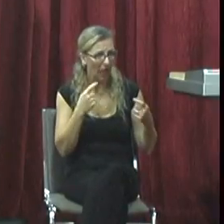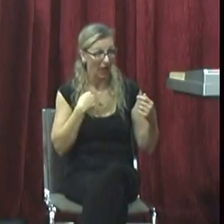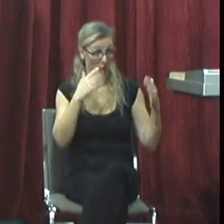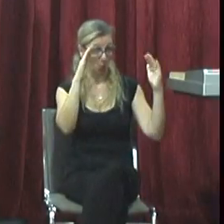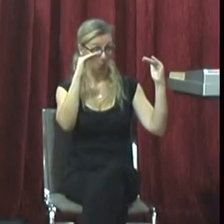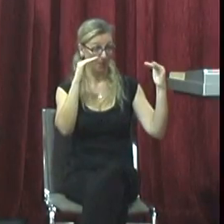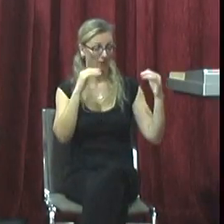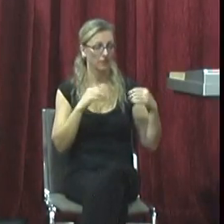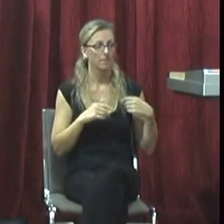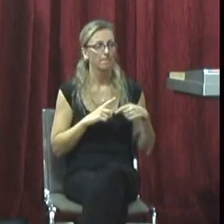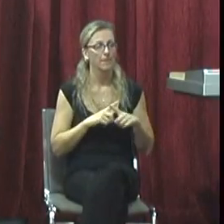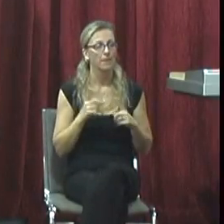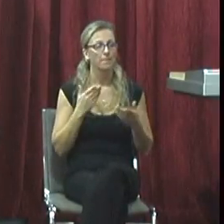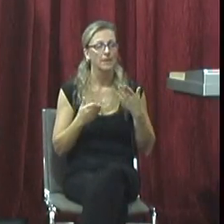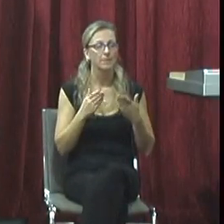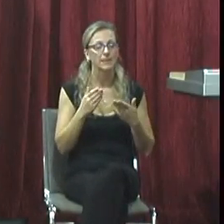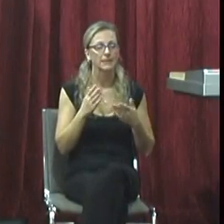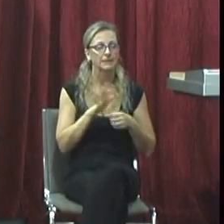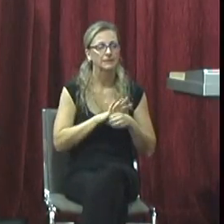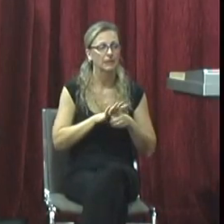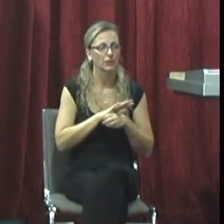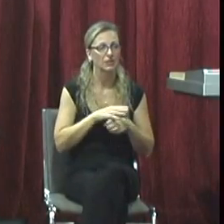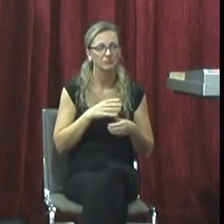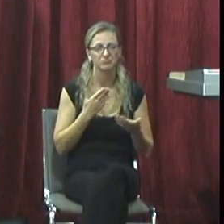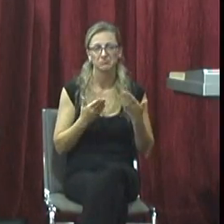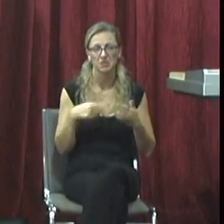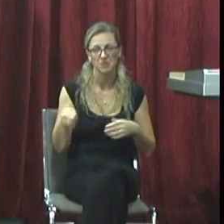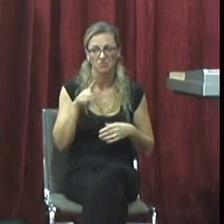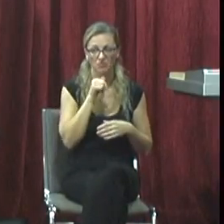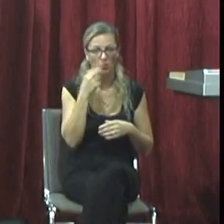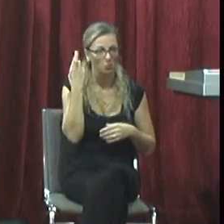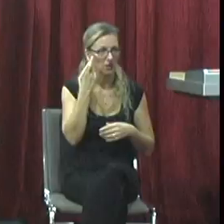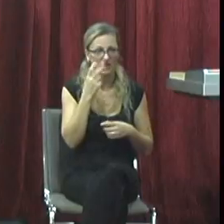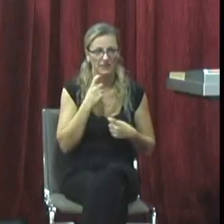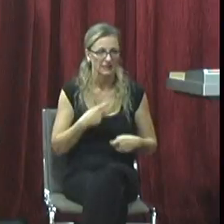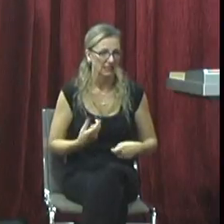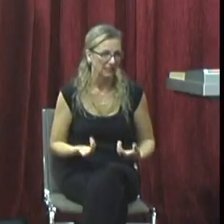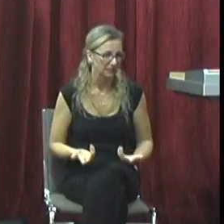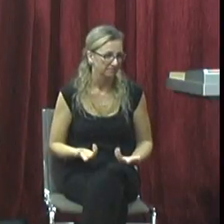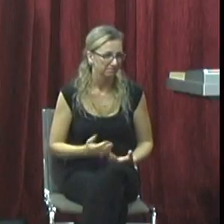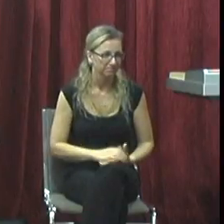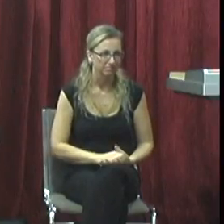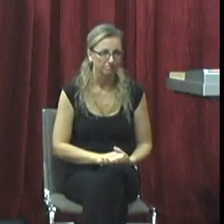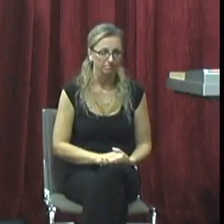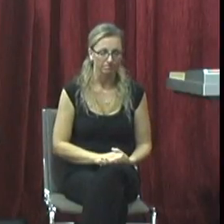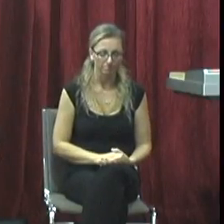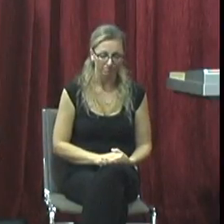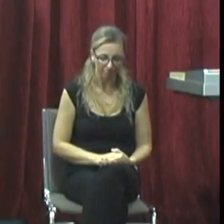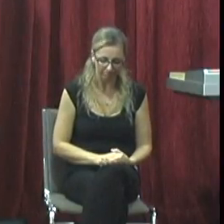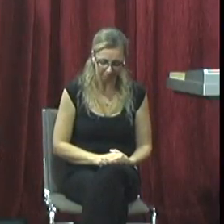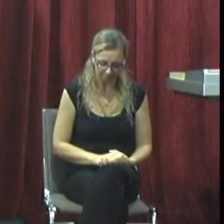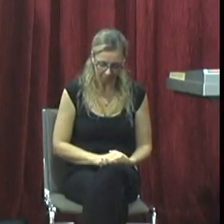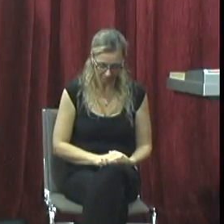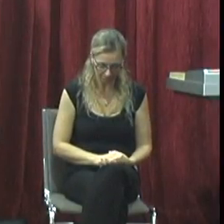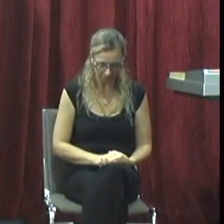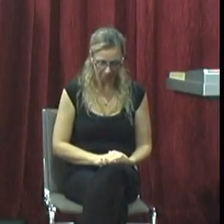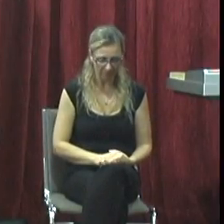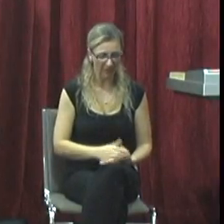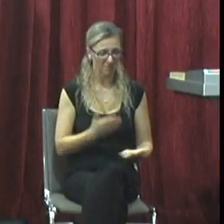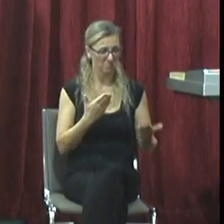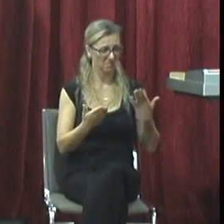in an area where you don't even realize it's sin. And there's usually two reasons for that. Either because of